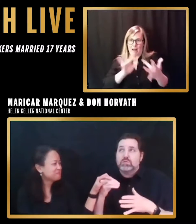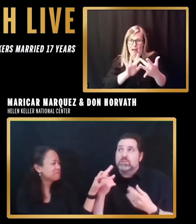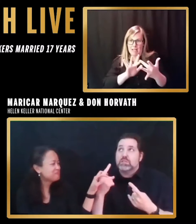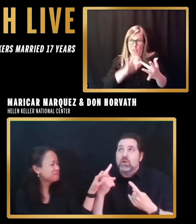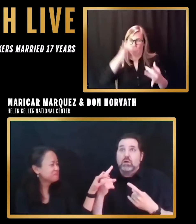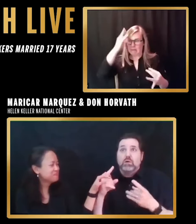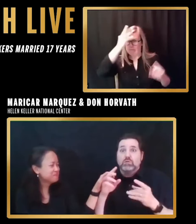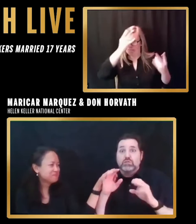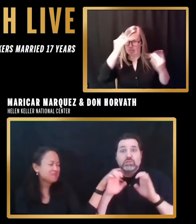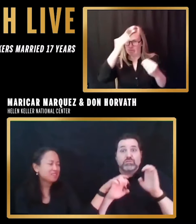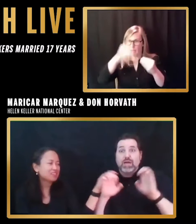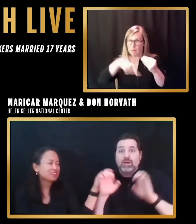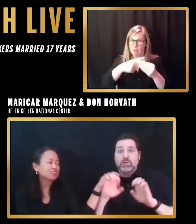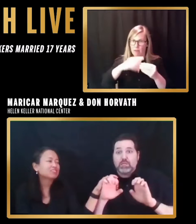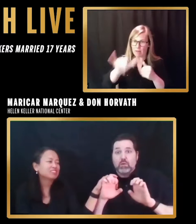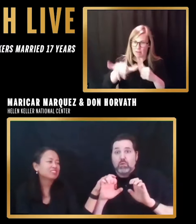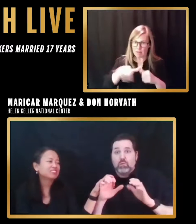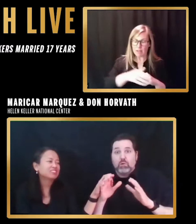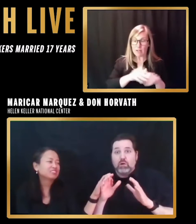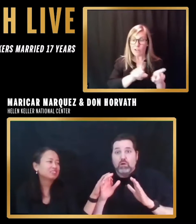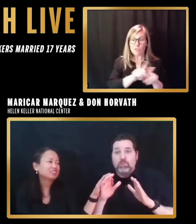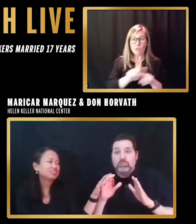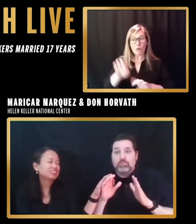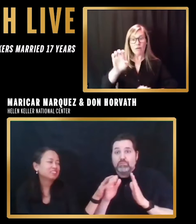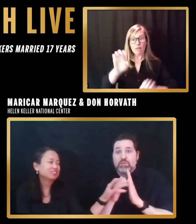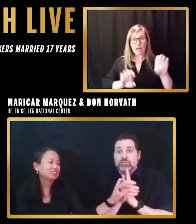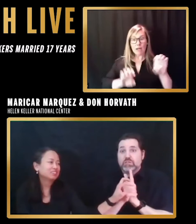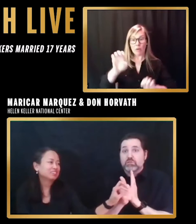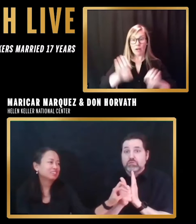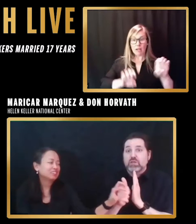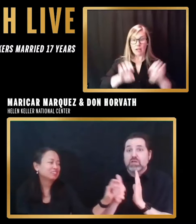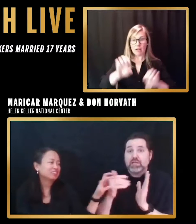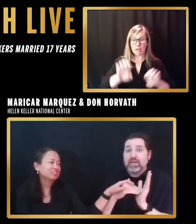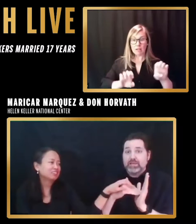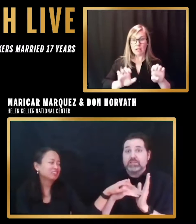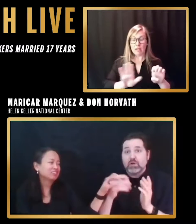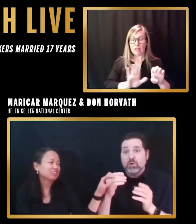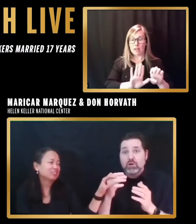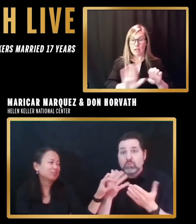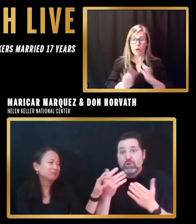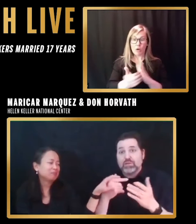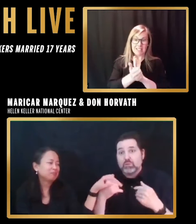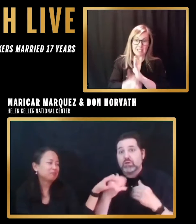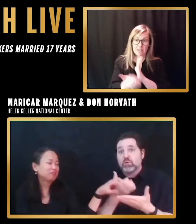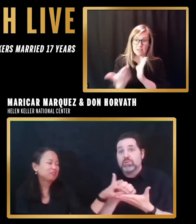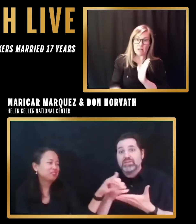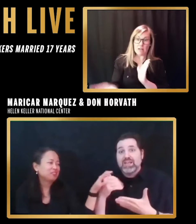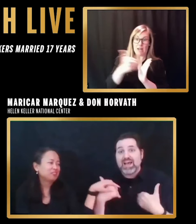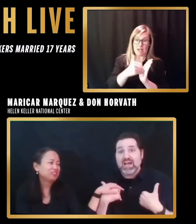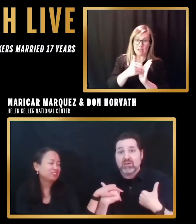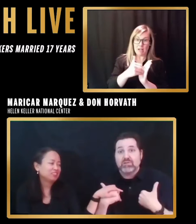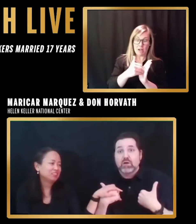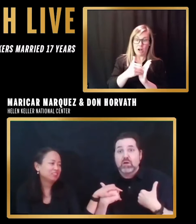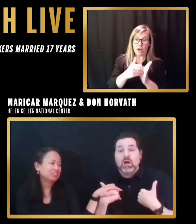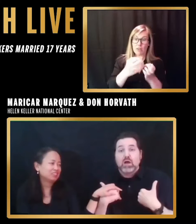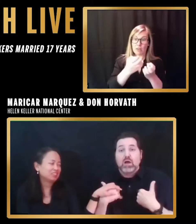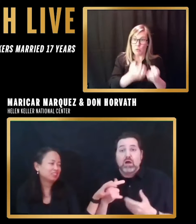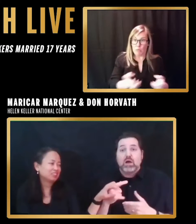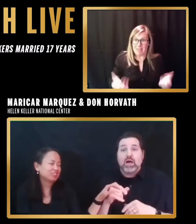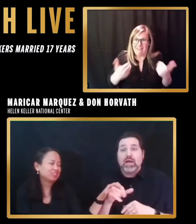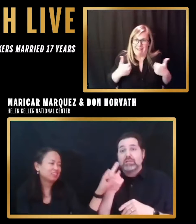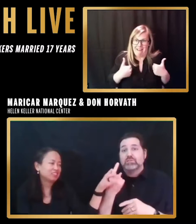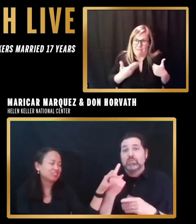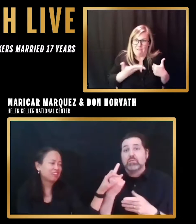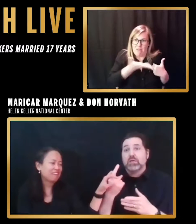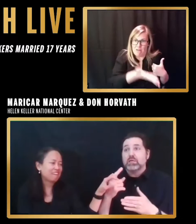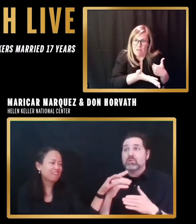Let's see, just evaluating their skills again on what equipment they have.